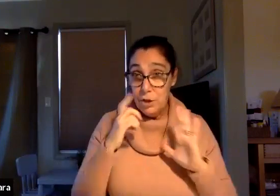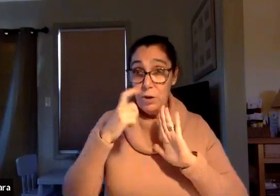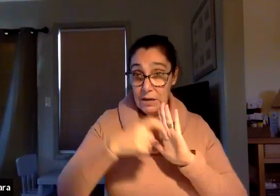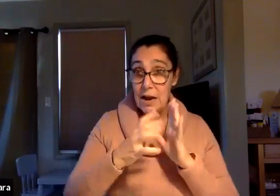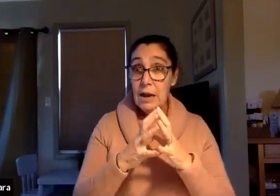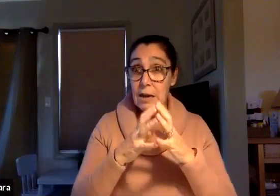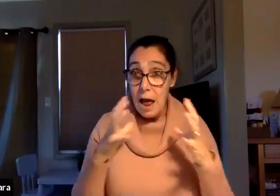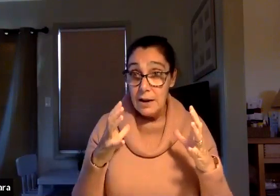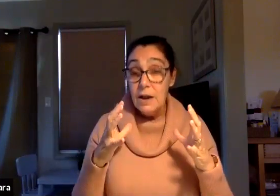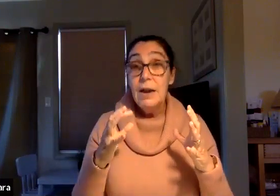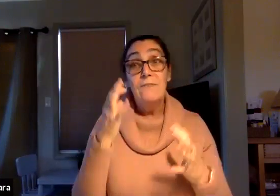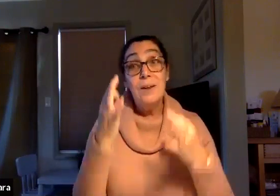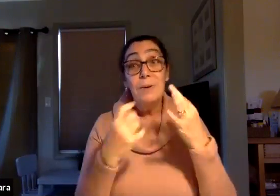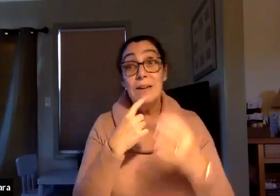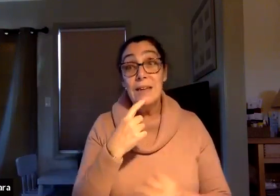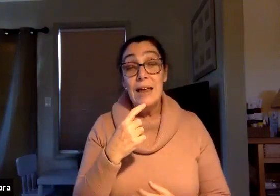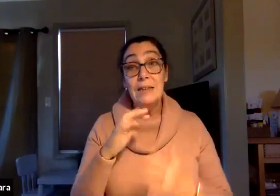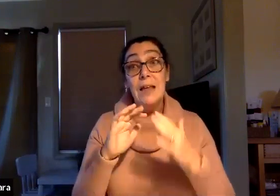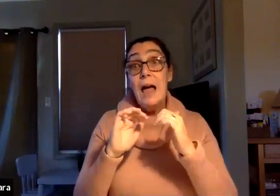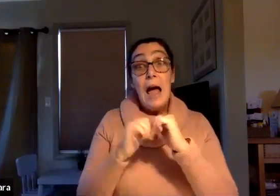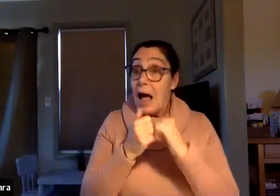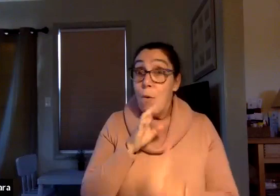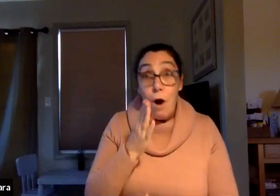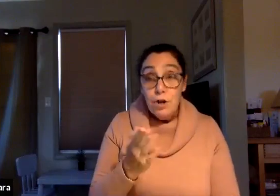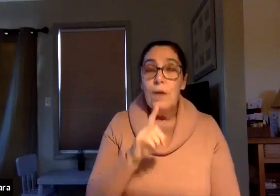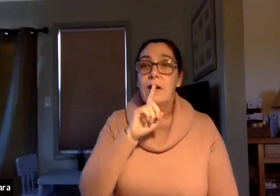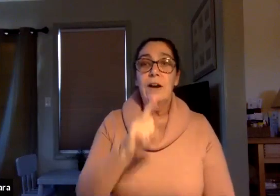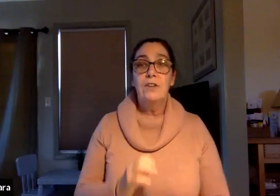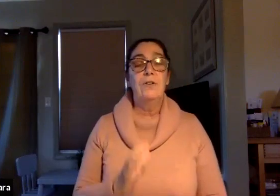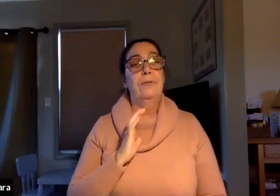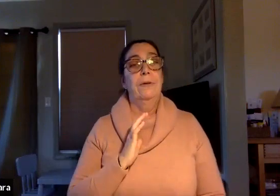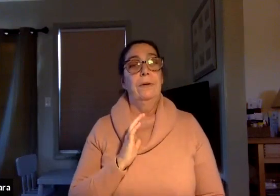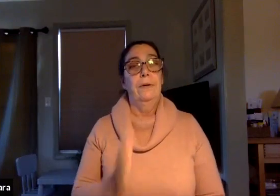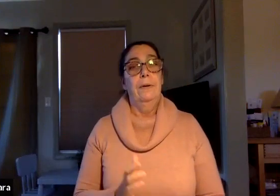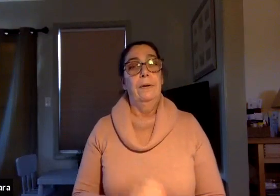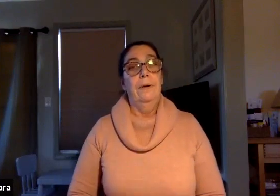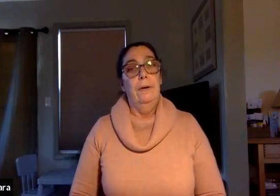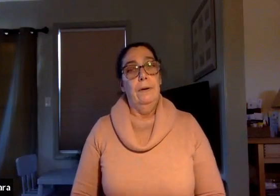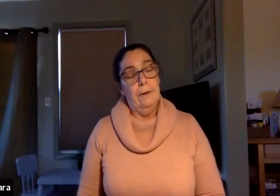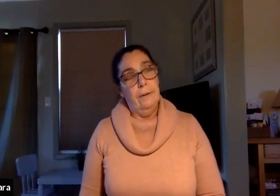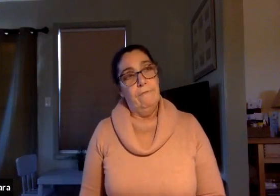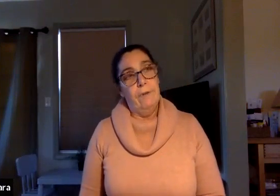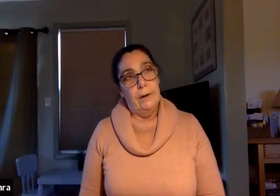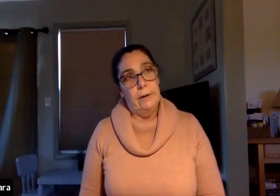can tell a lot. If somebody says, how are you? And their answer is, I'm fine.